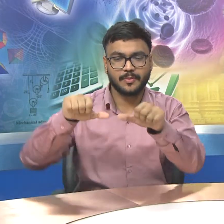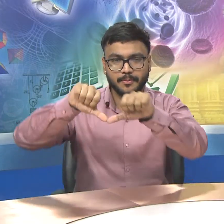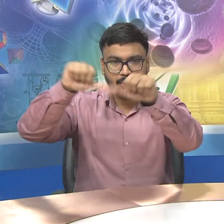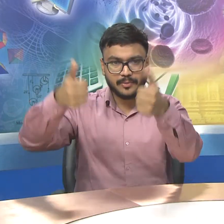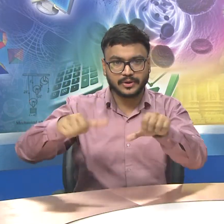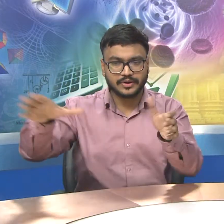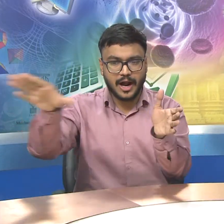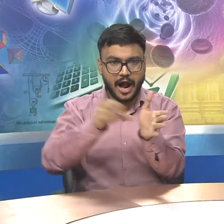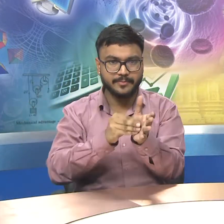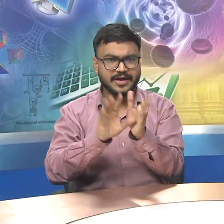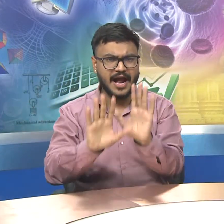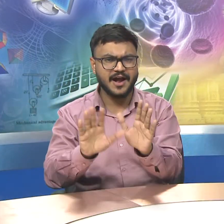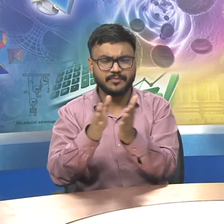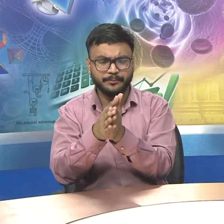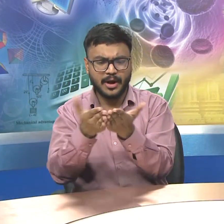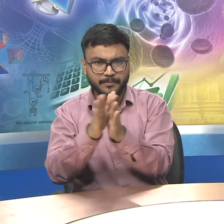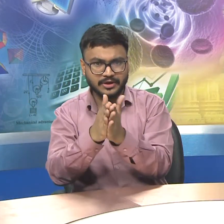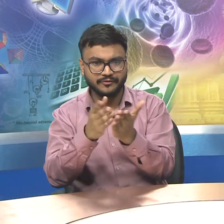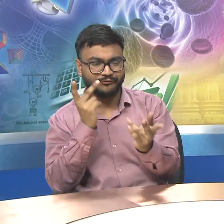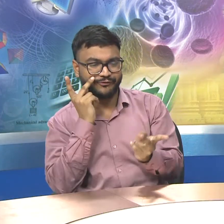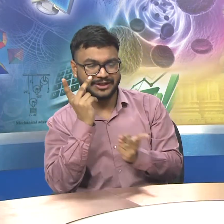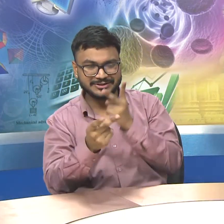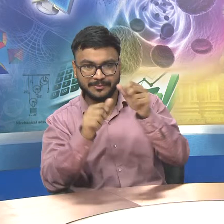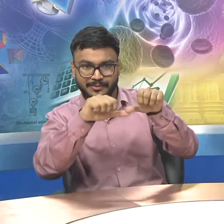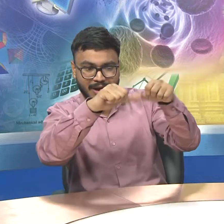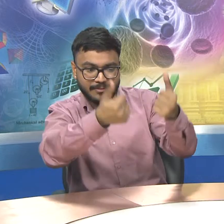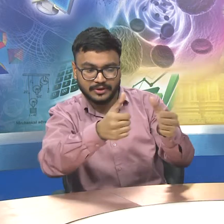Book is also an example of iconic signs.